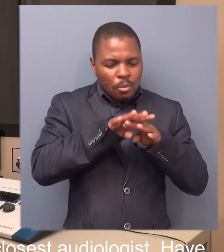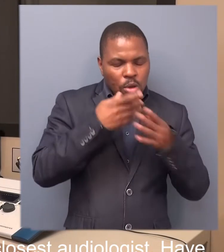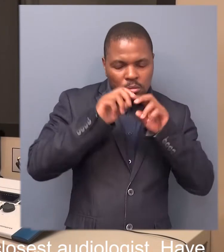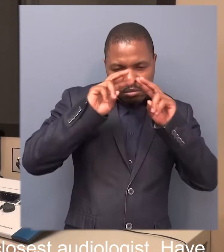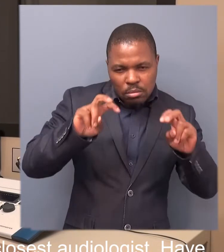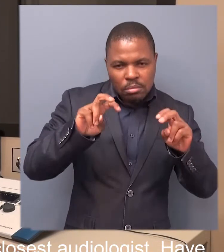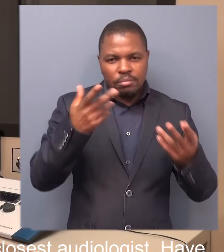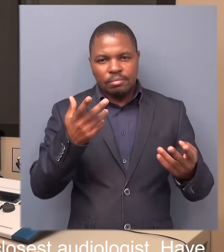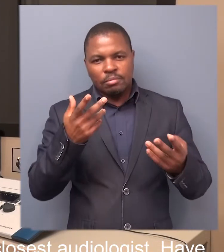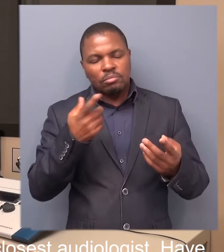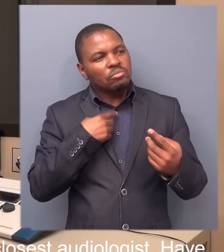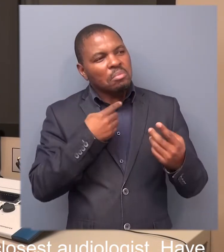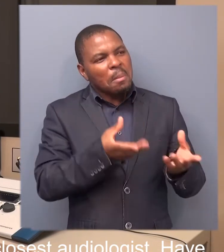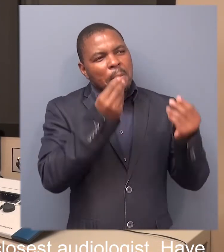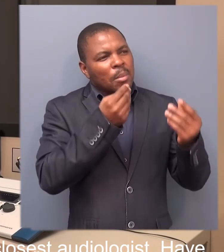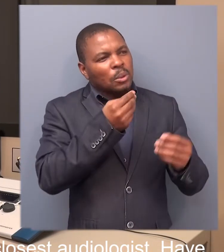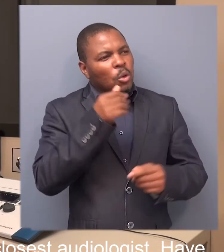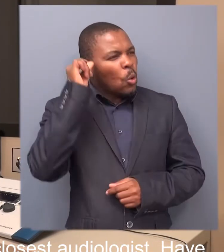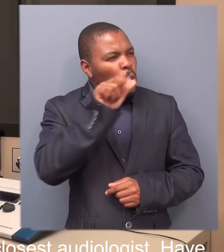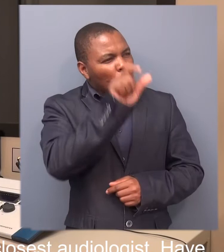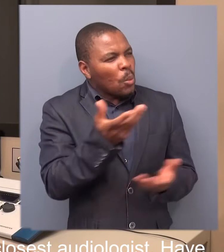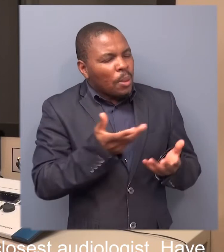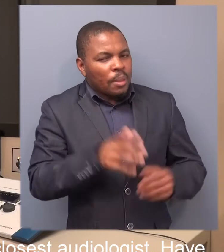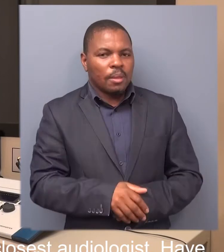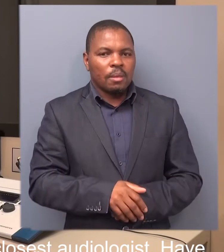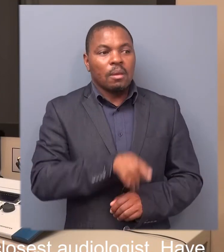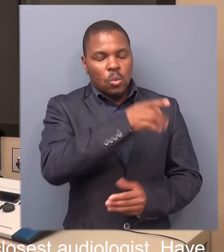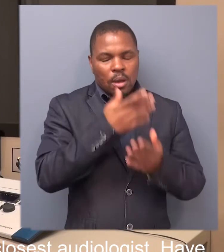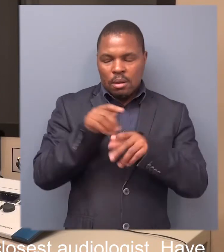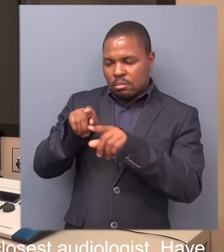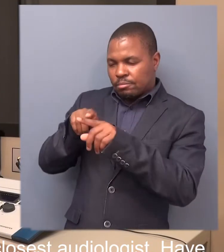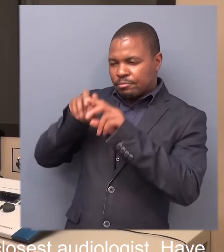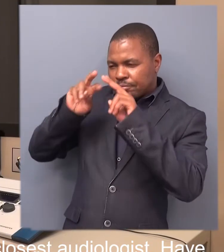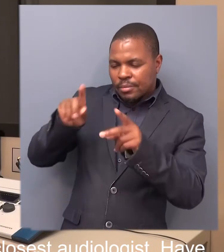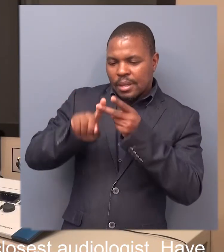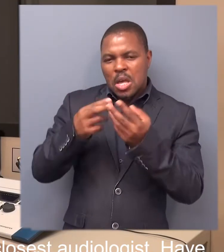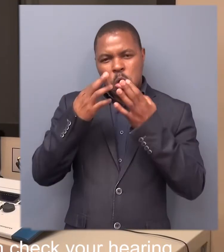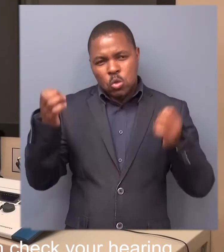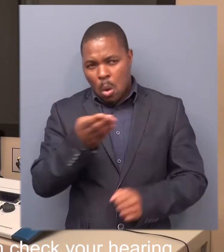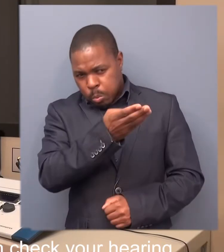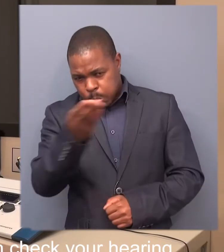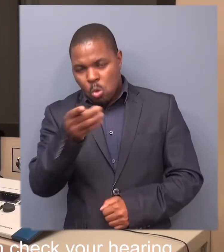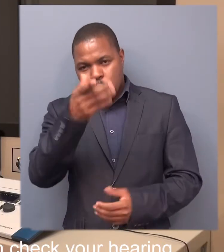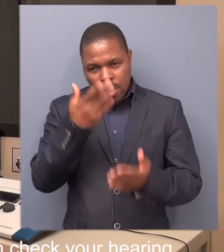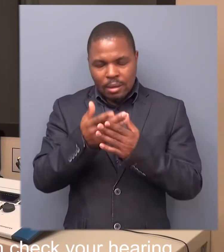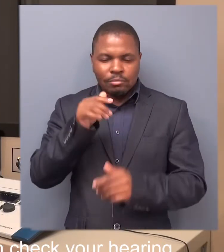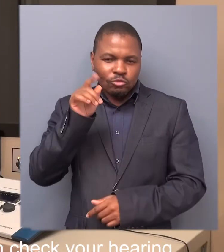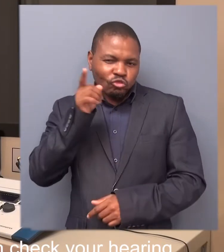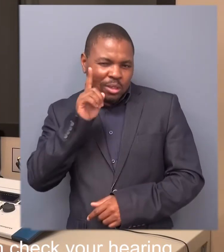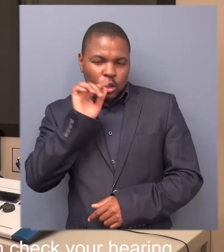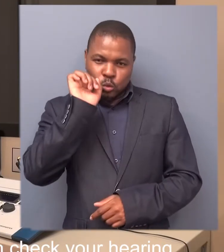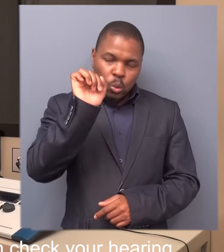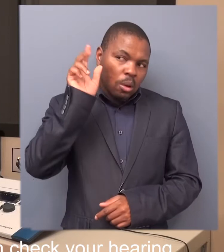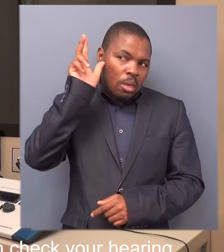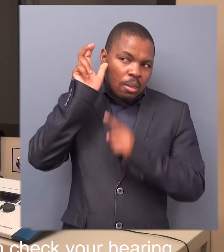net on your closest audiologist. Have a hearing test done so that you can monitor. There are also resources in the web where you can check